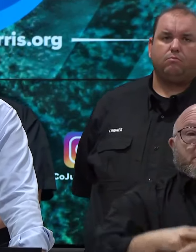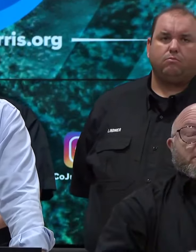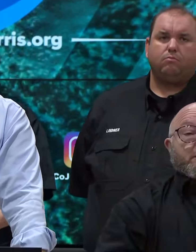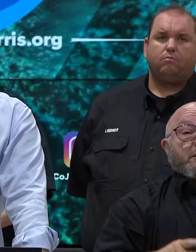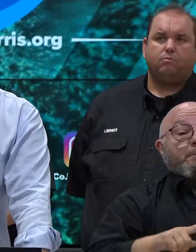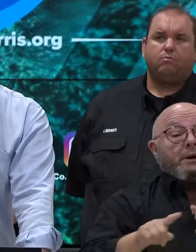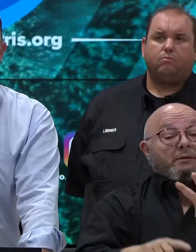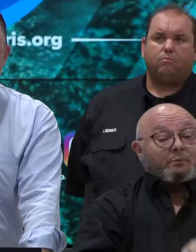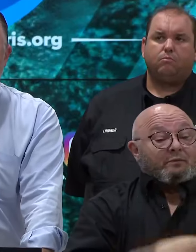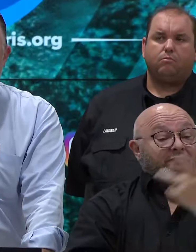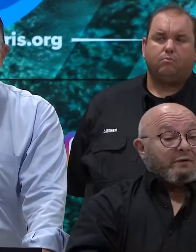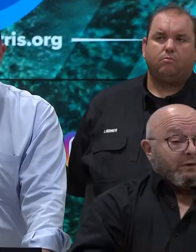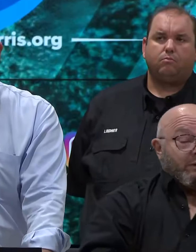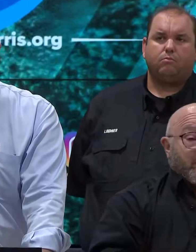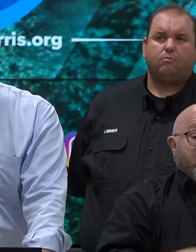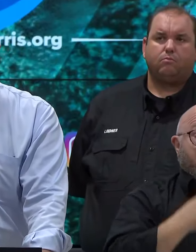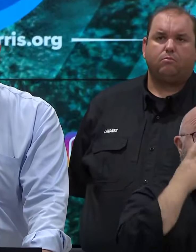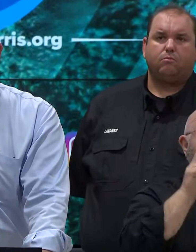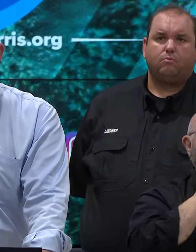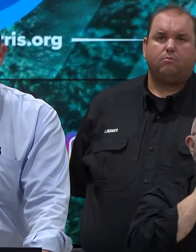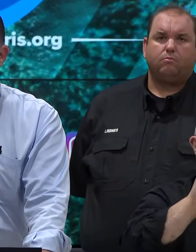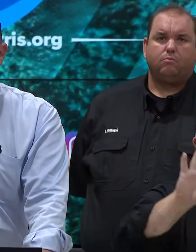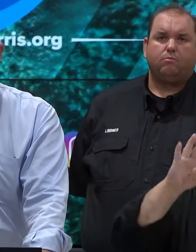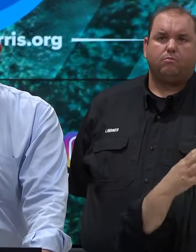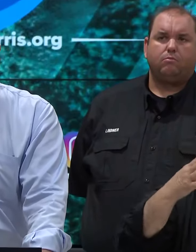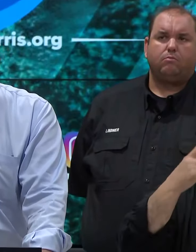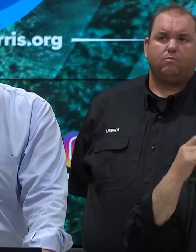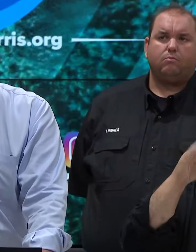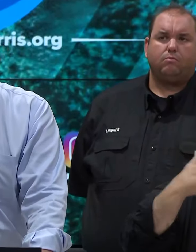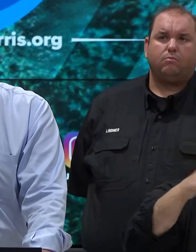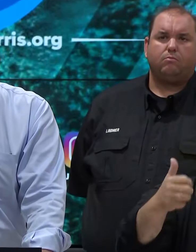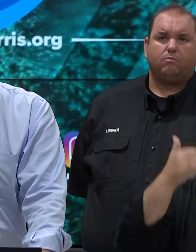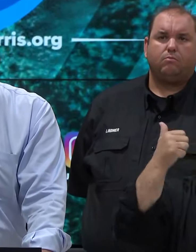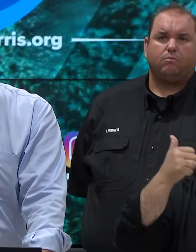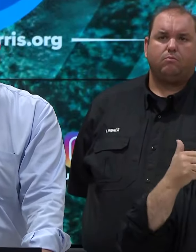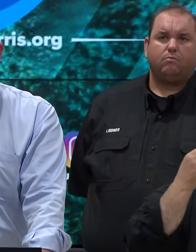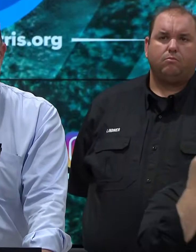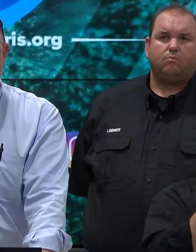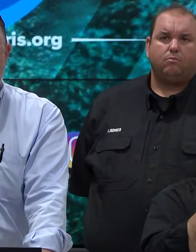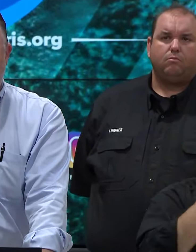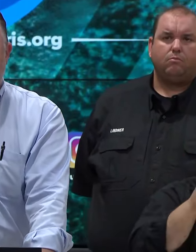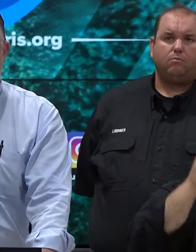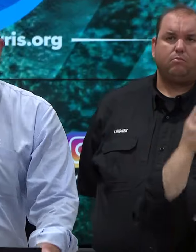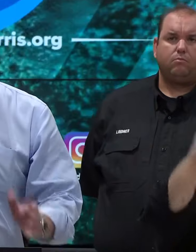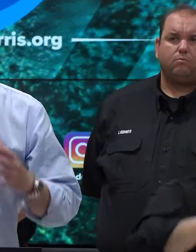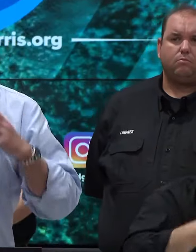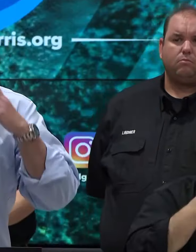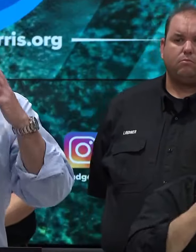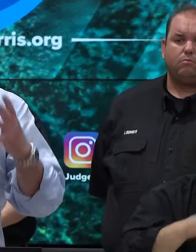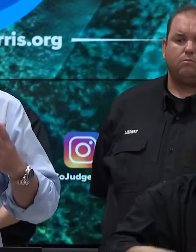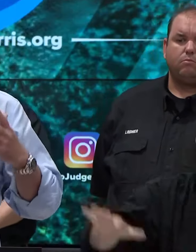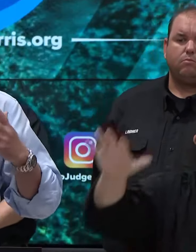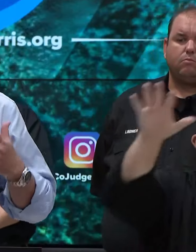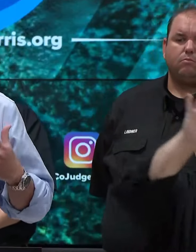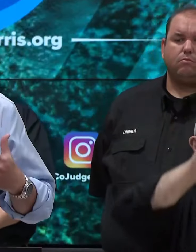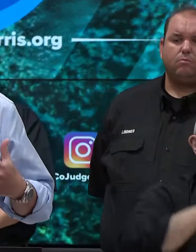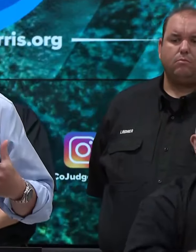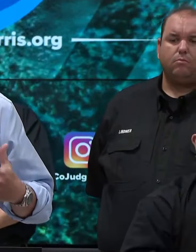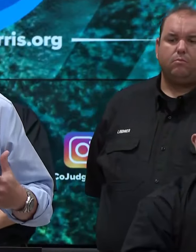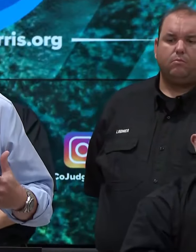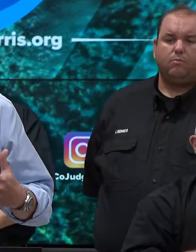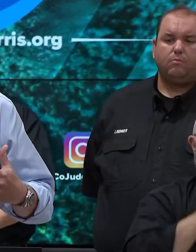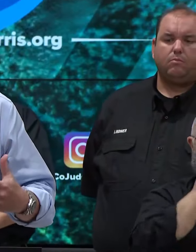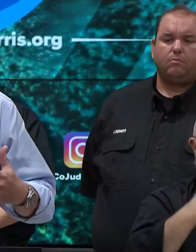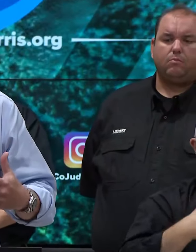flip side, you got to remember, Houston is the one of the largest economies in the world, and not